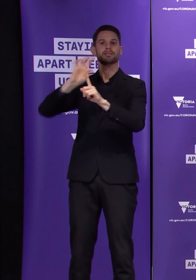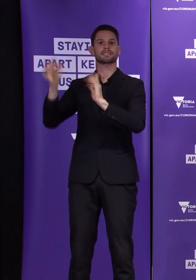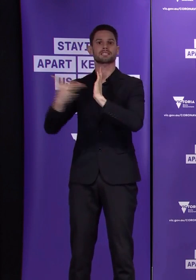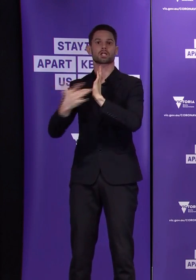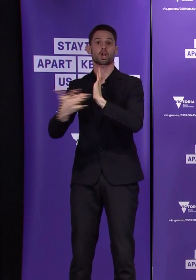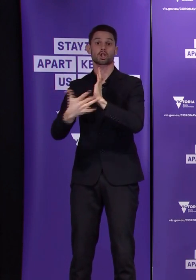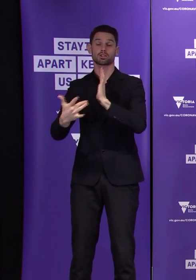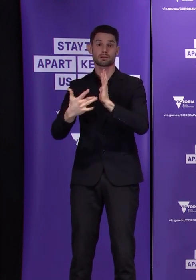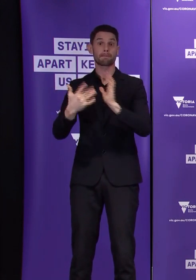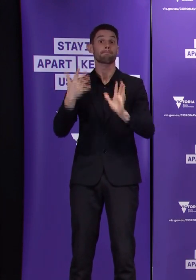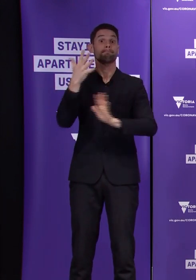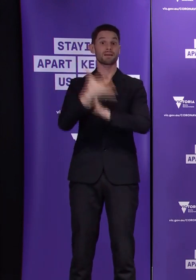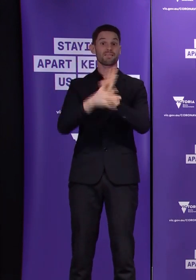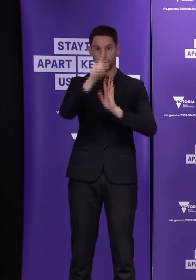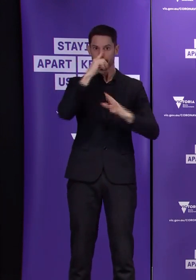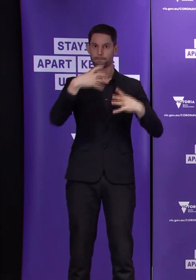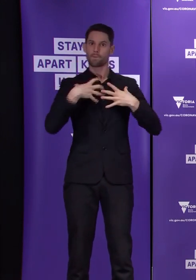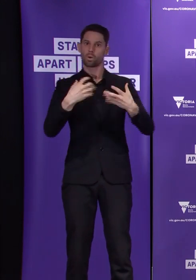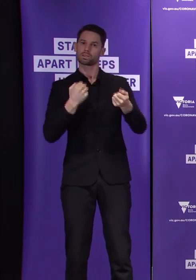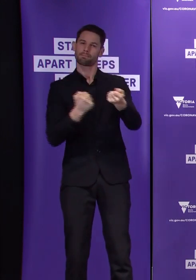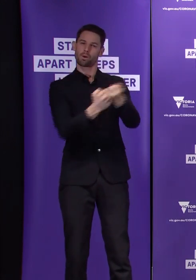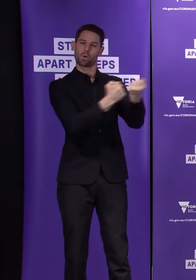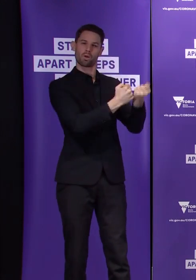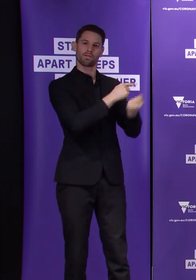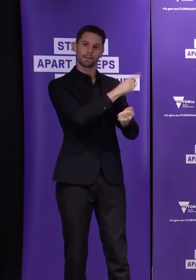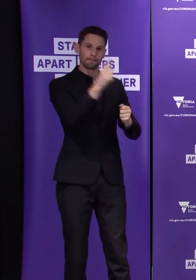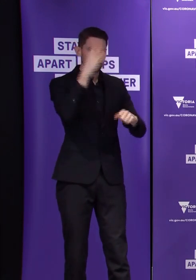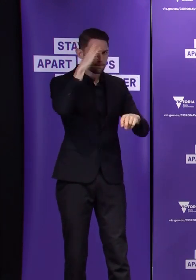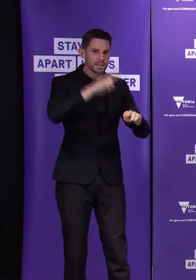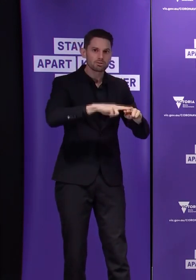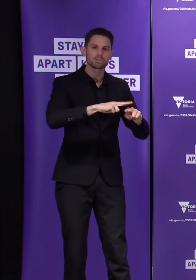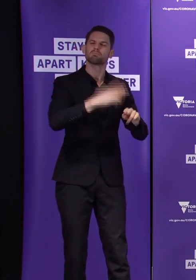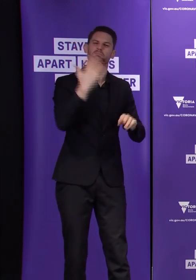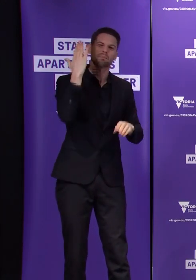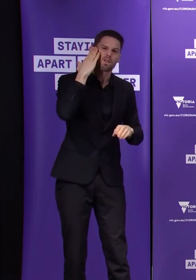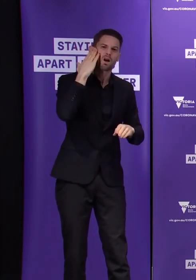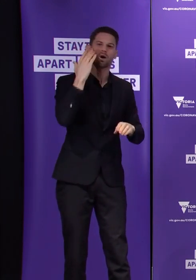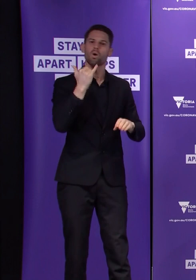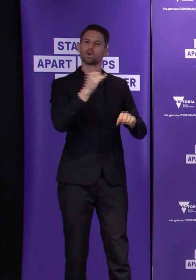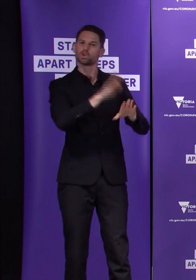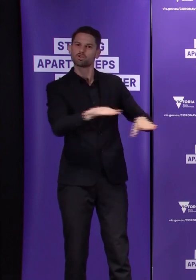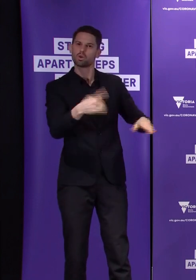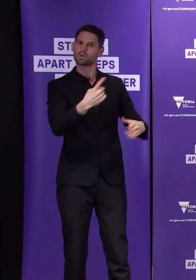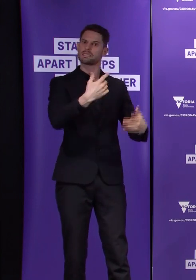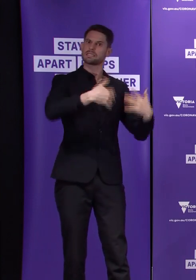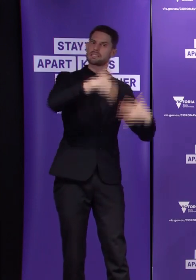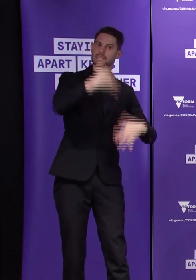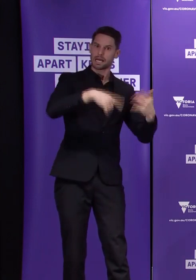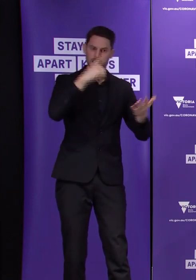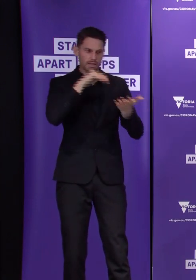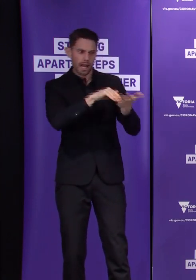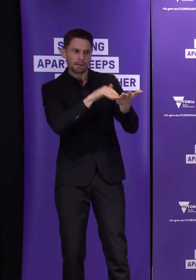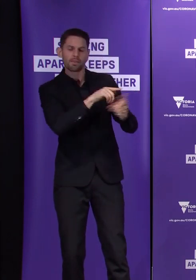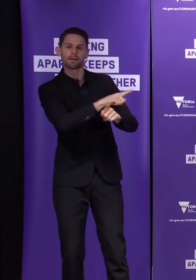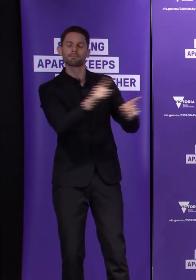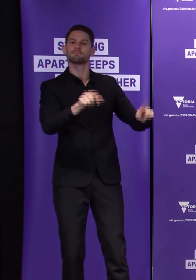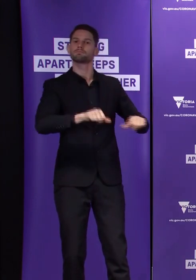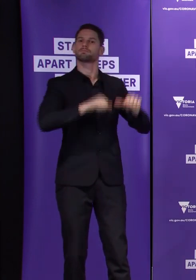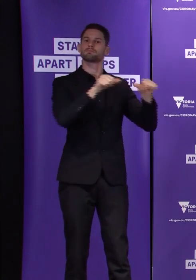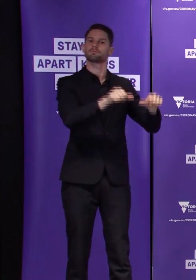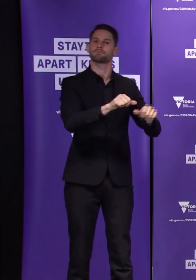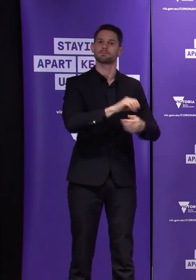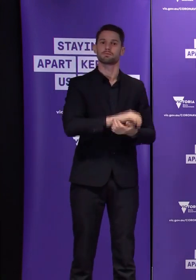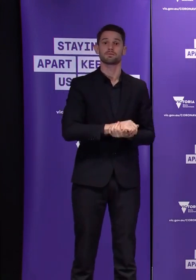is critically important at this time. It's also worth noting that within this funding package is funding to expand